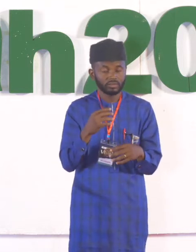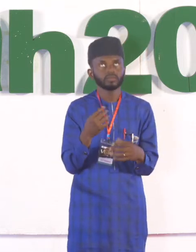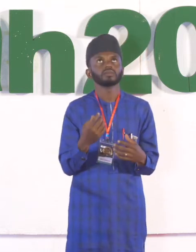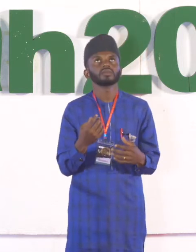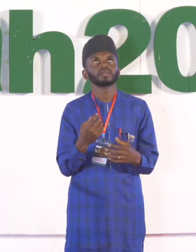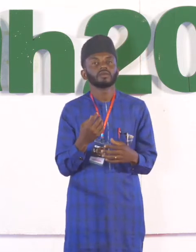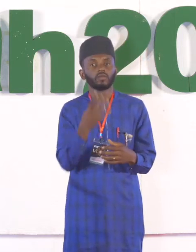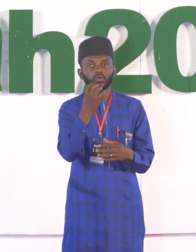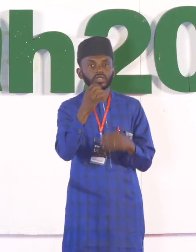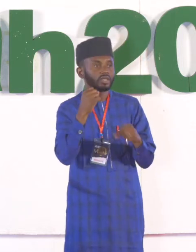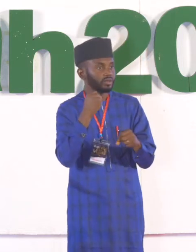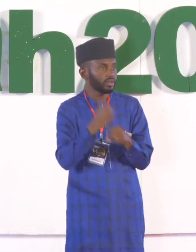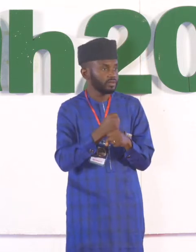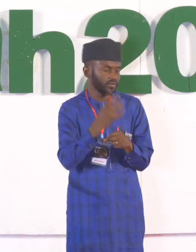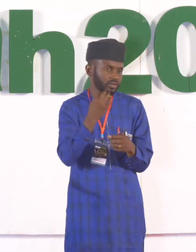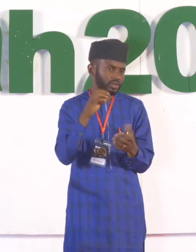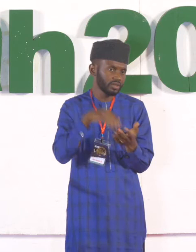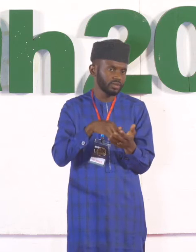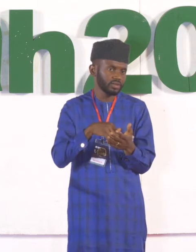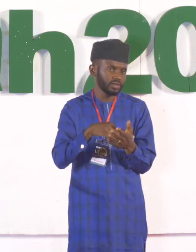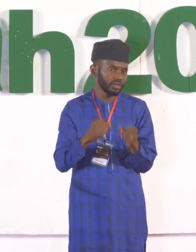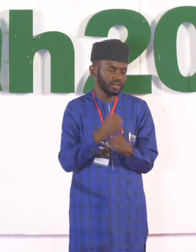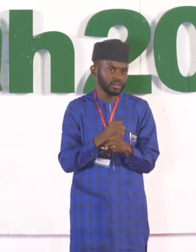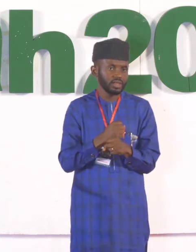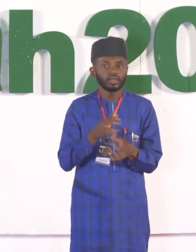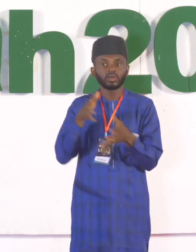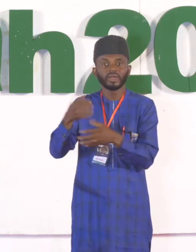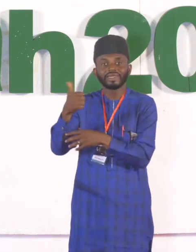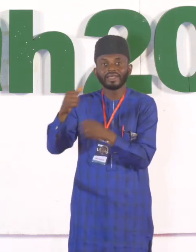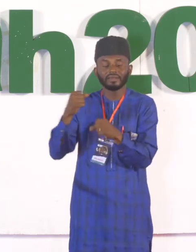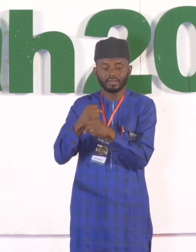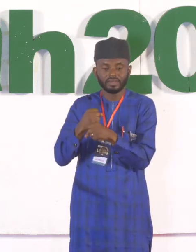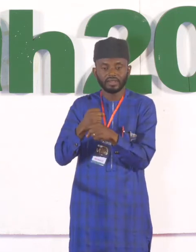years. Hisab will be done within the period of